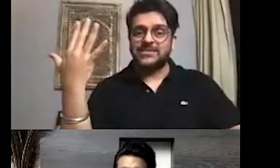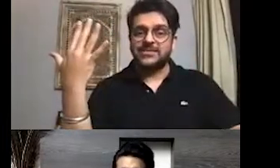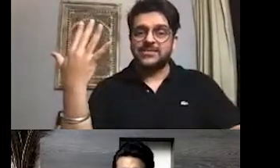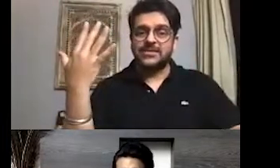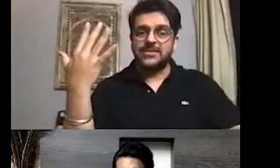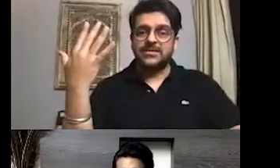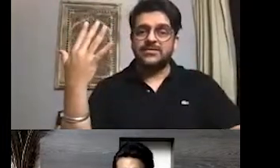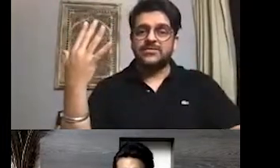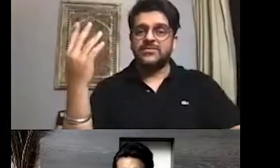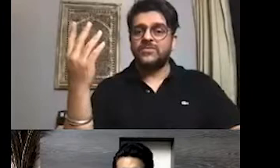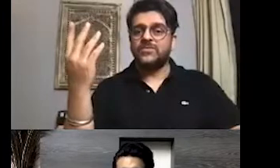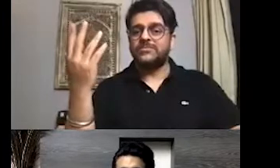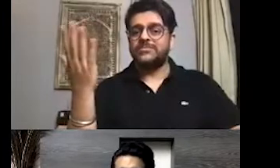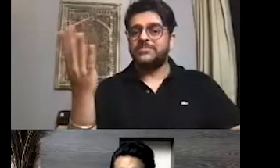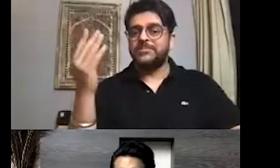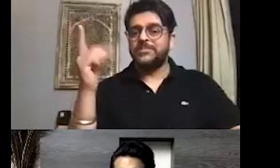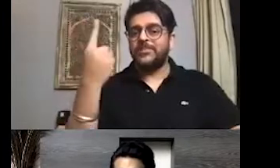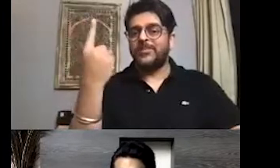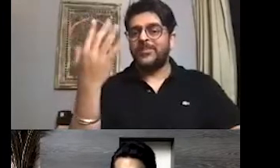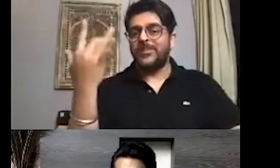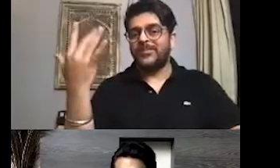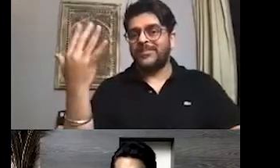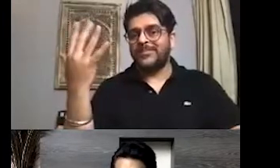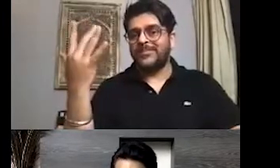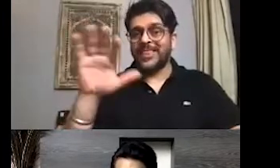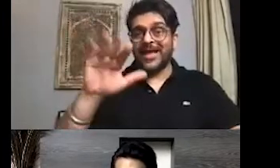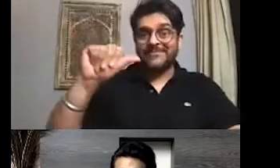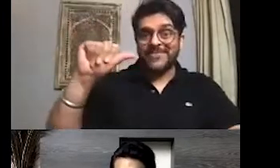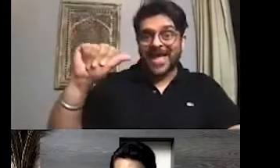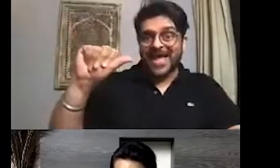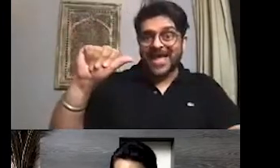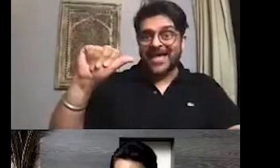So ASL is being used with the one hand only.